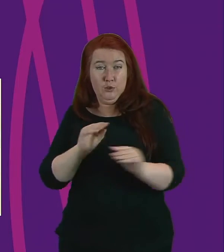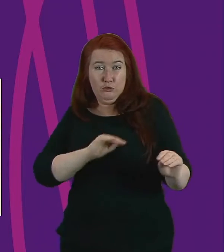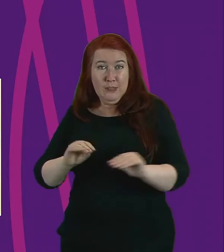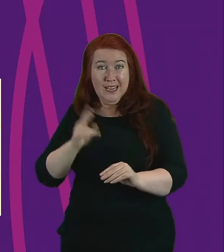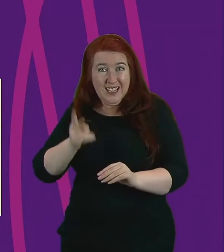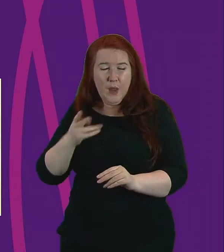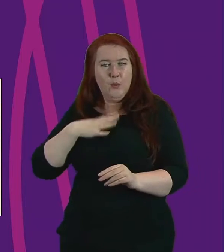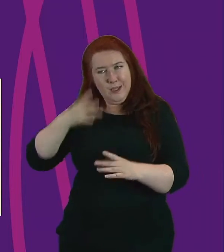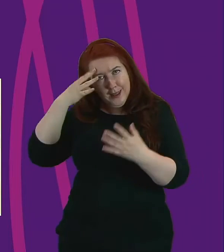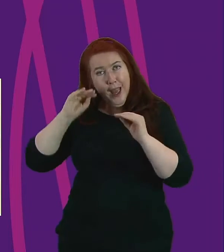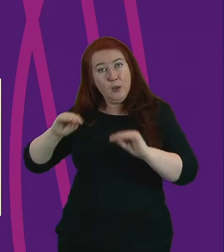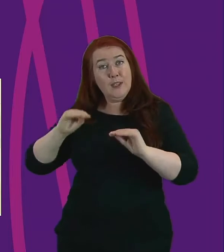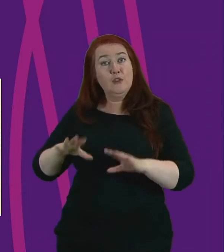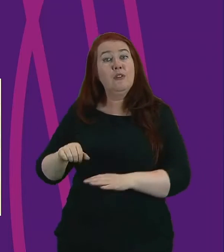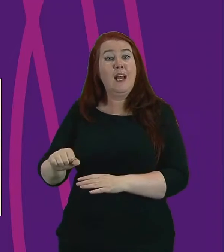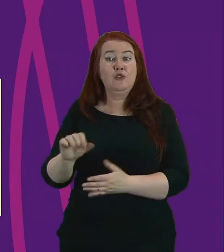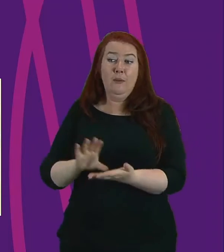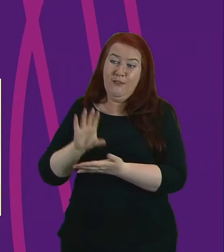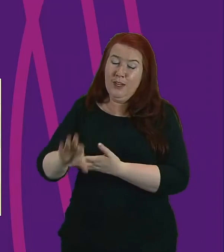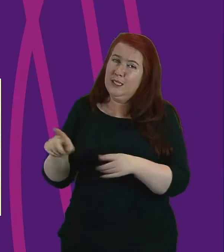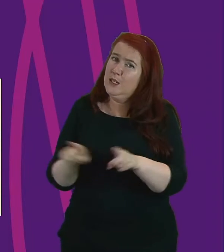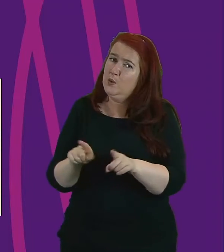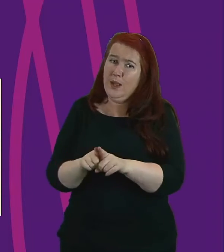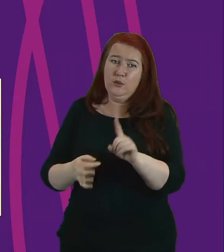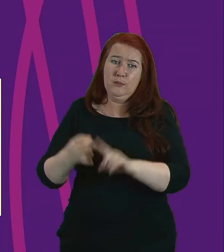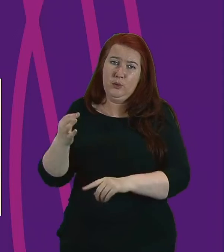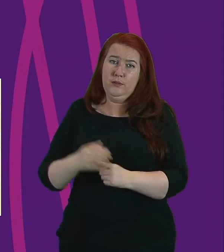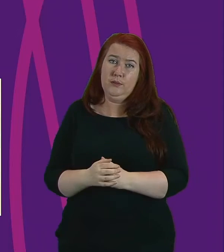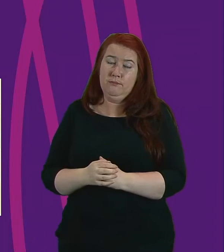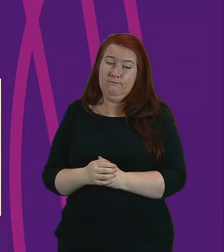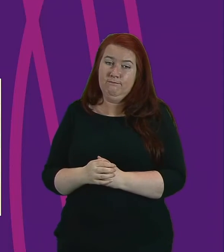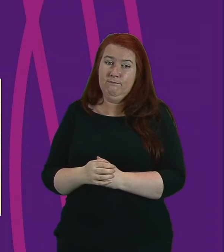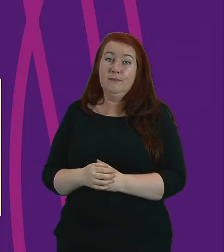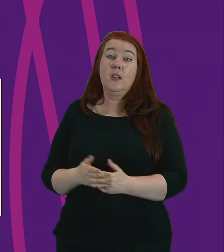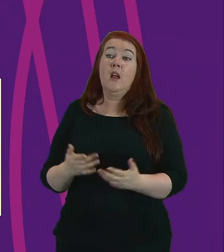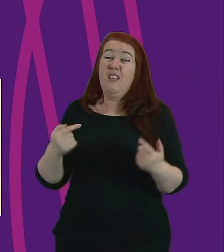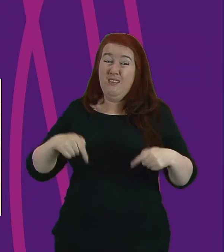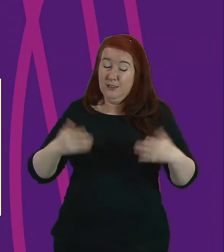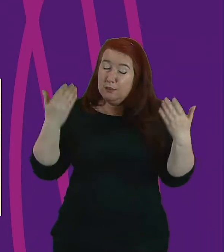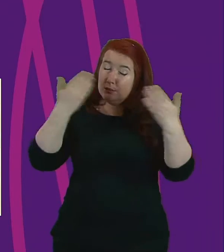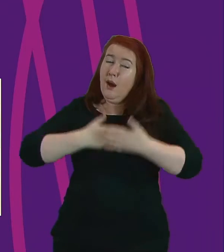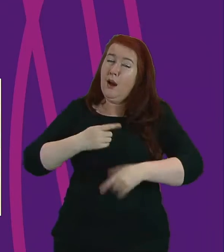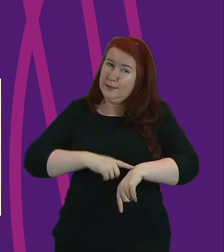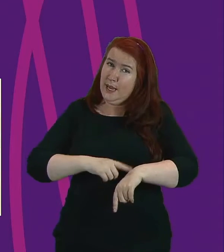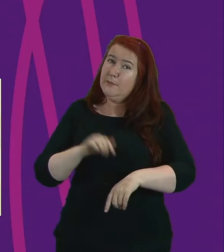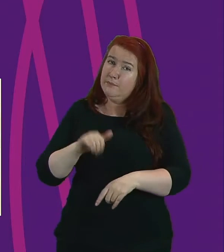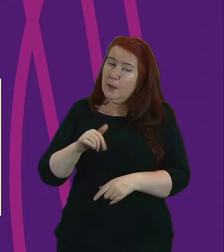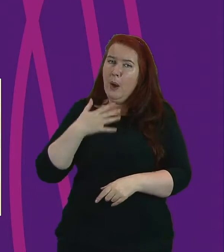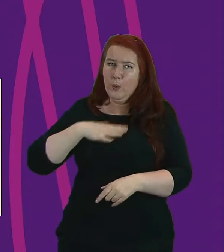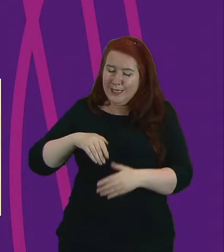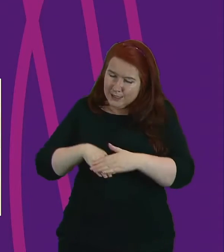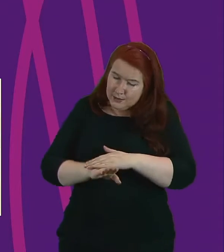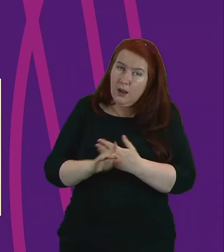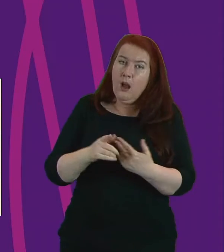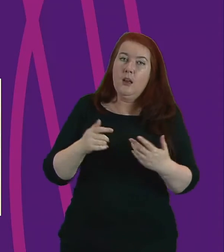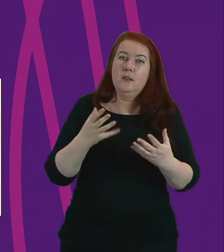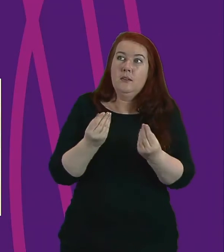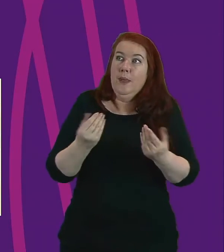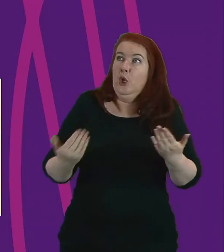catch-up funds as well to make this difference. Out of this darkness, we need to do something new, something